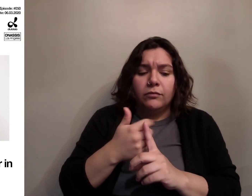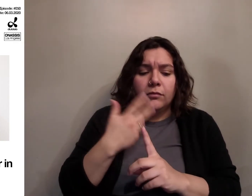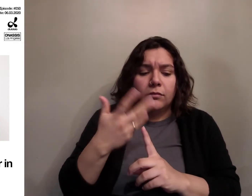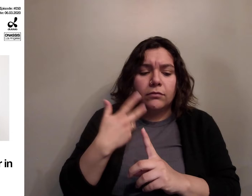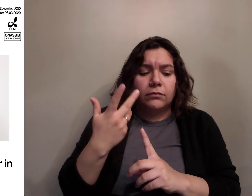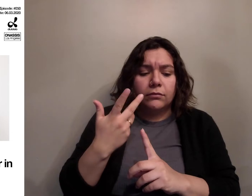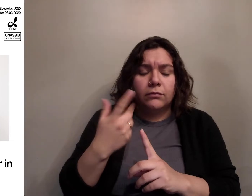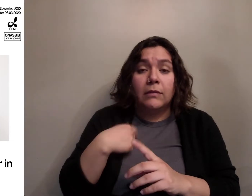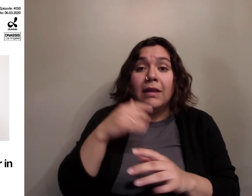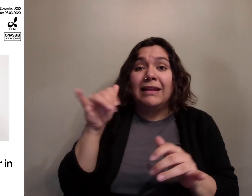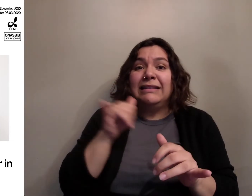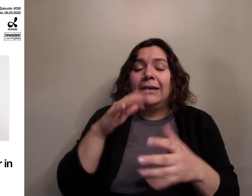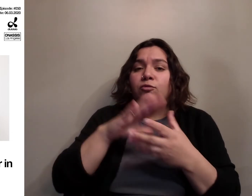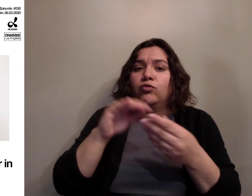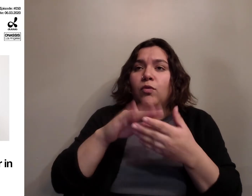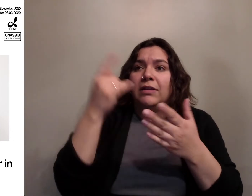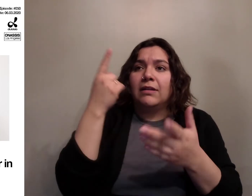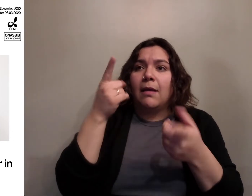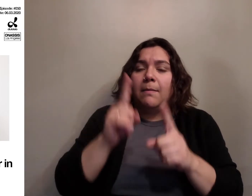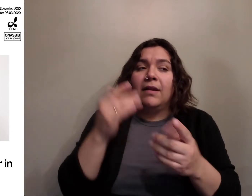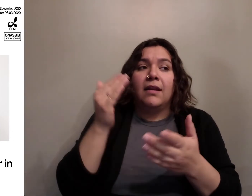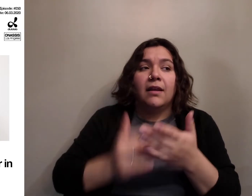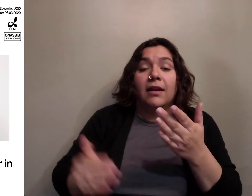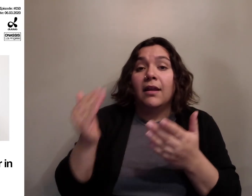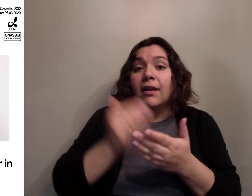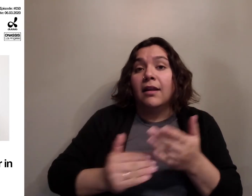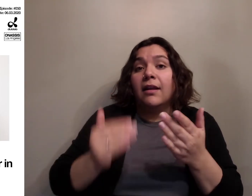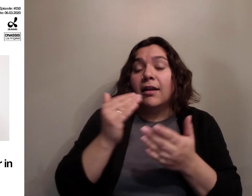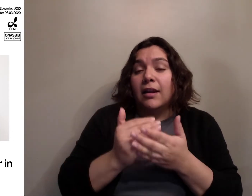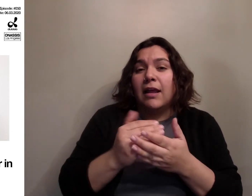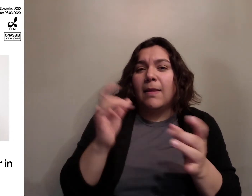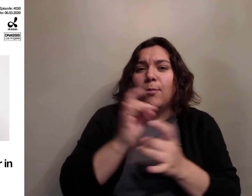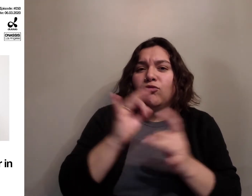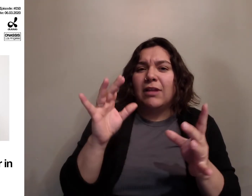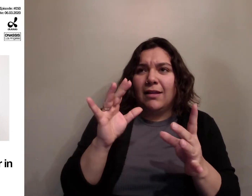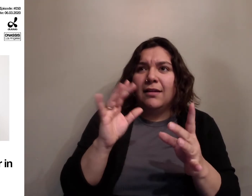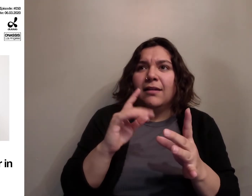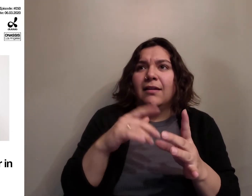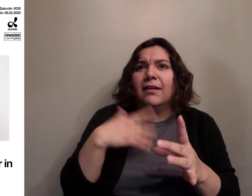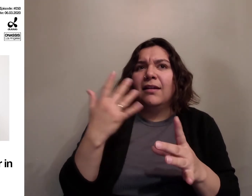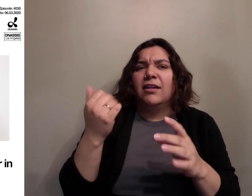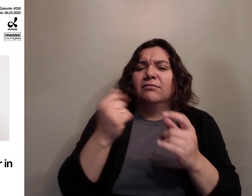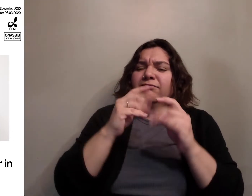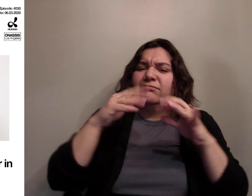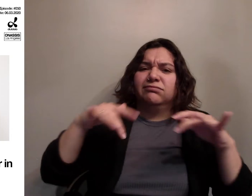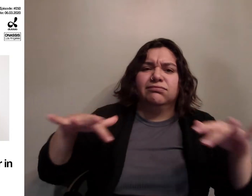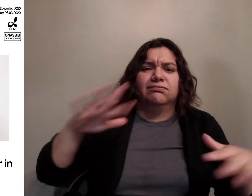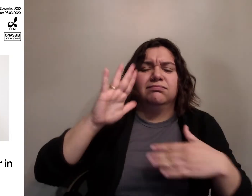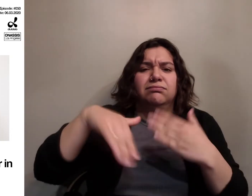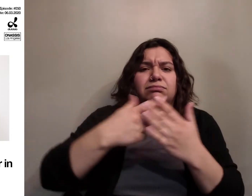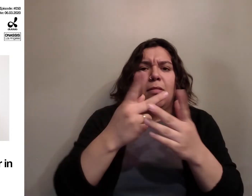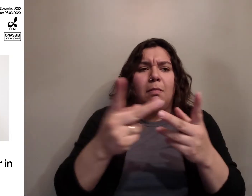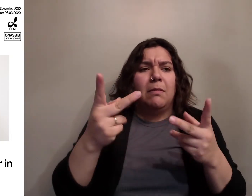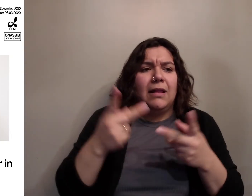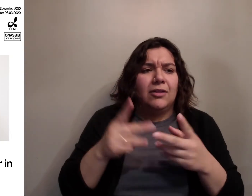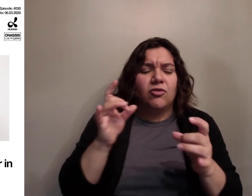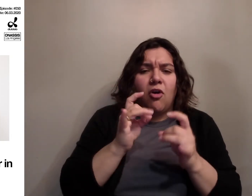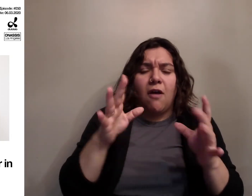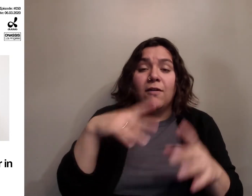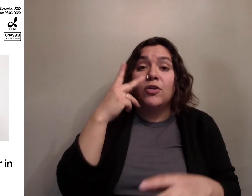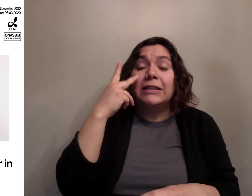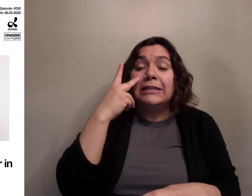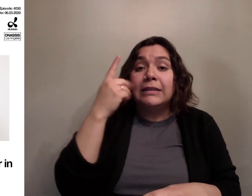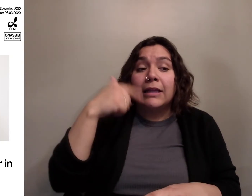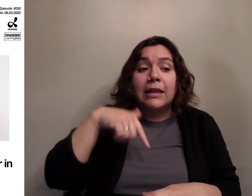tired of seeing these same stories happen over and over again, and the brutality is